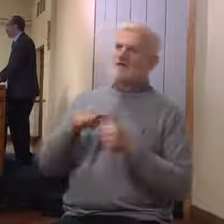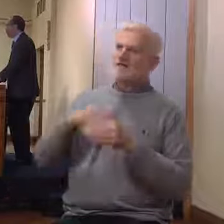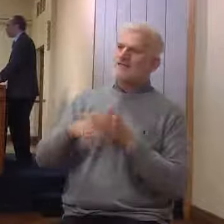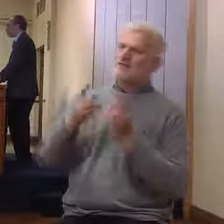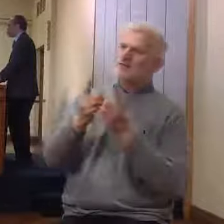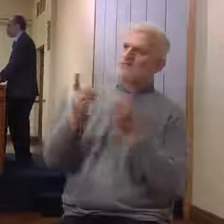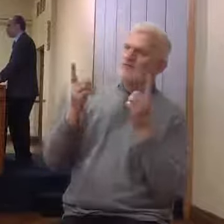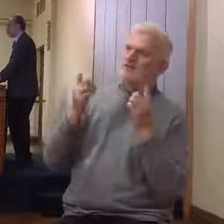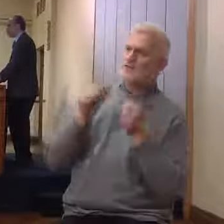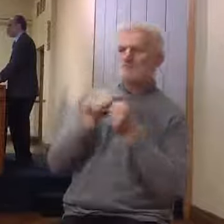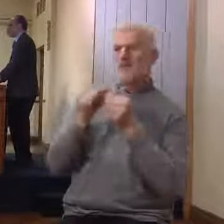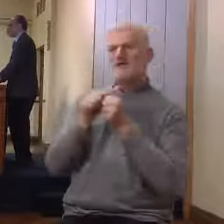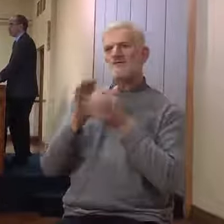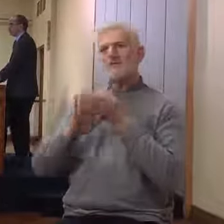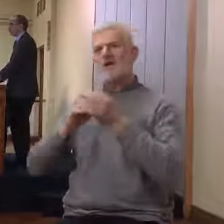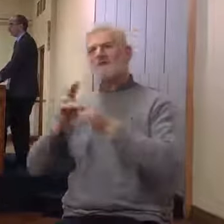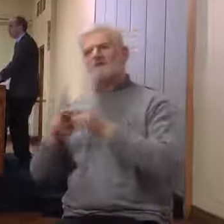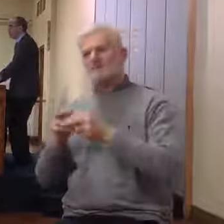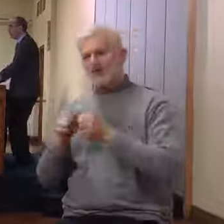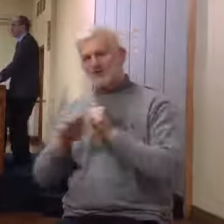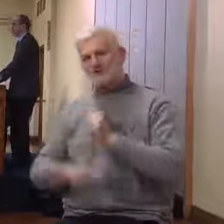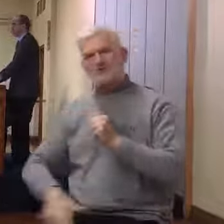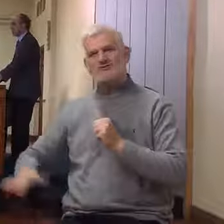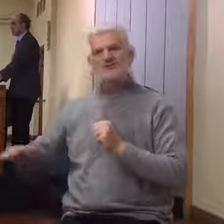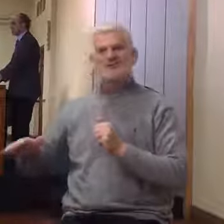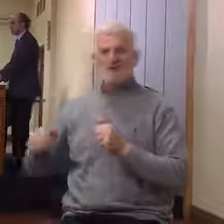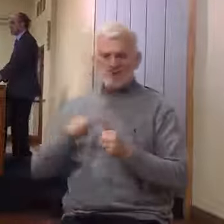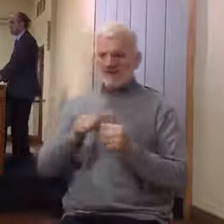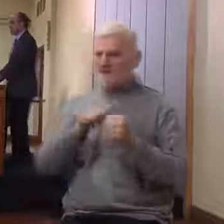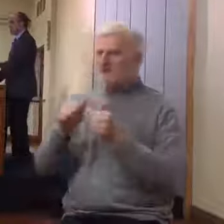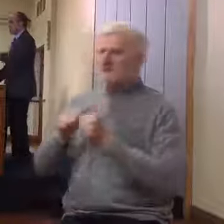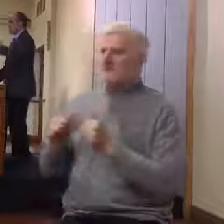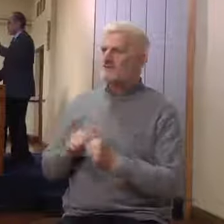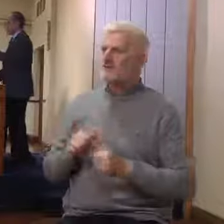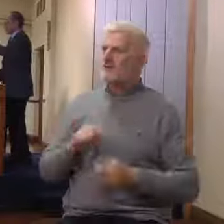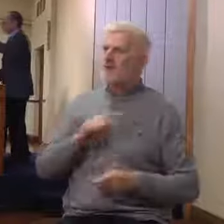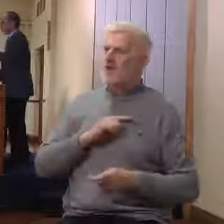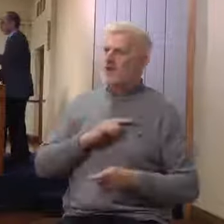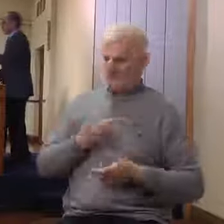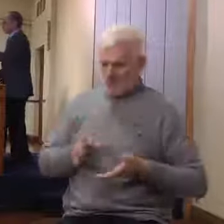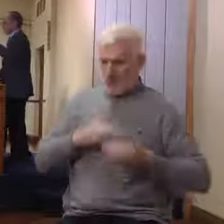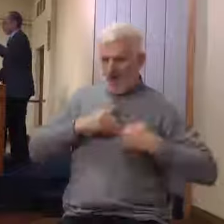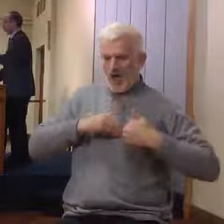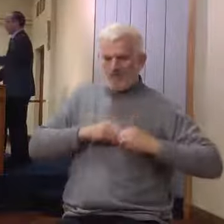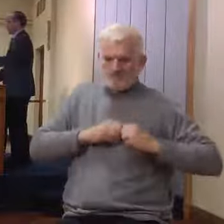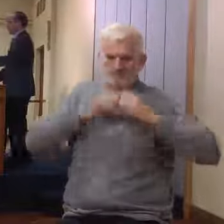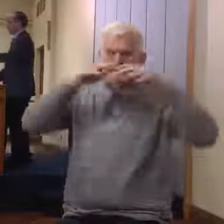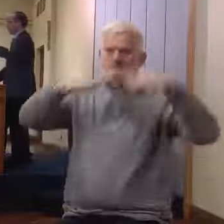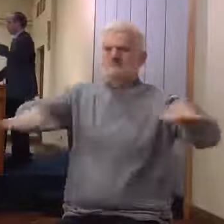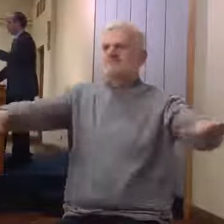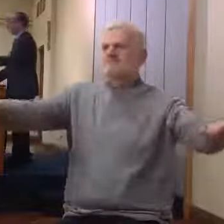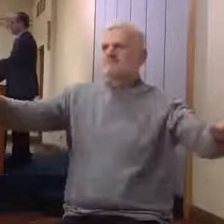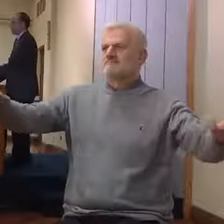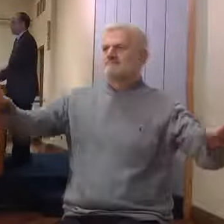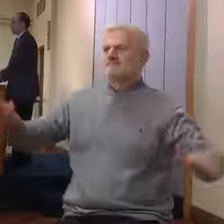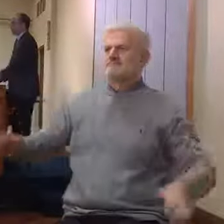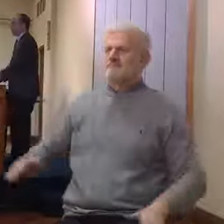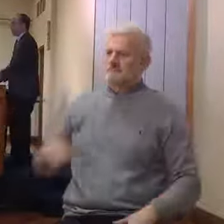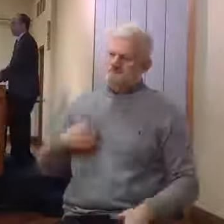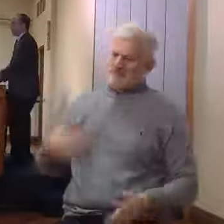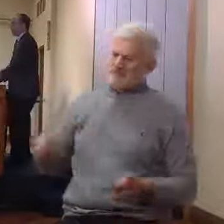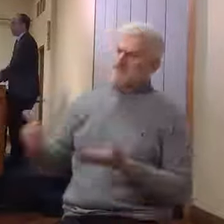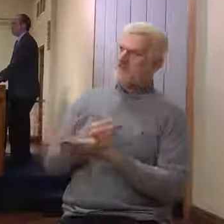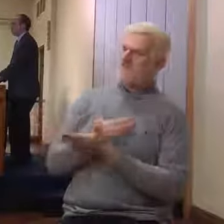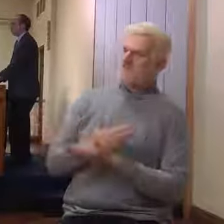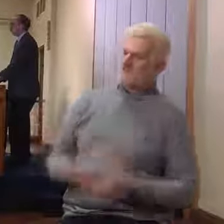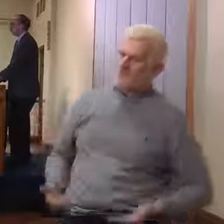better parents, better children. All the better is given to us as an outcome of conversion and regeneration.